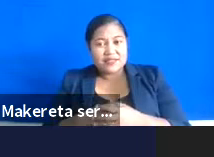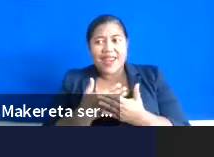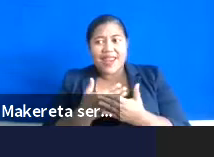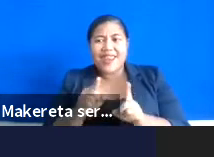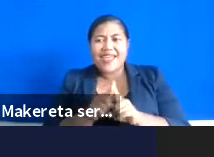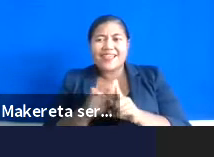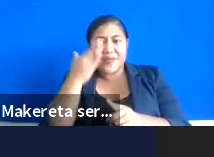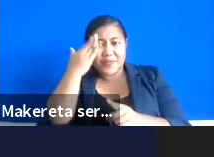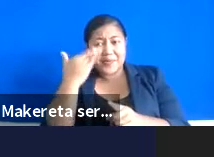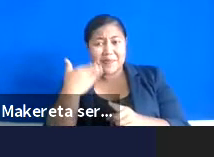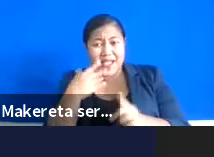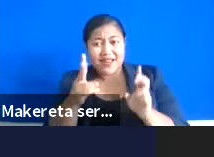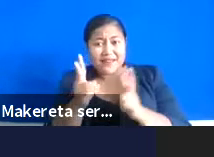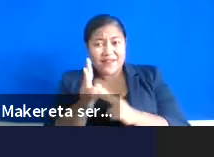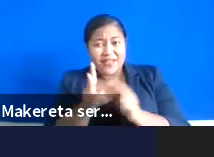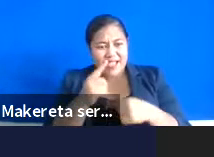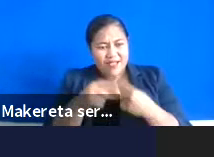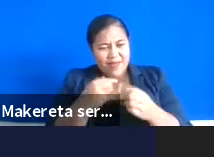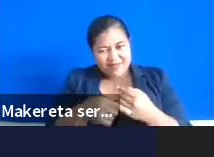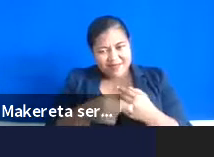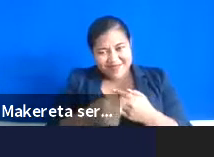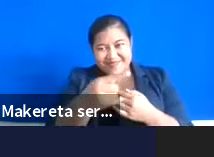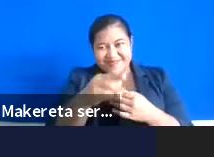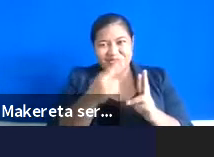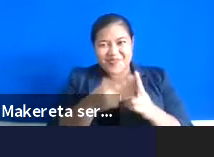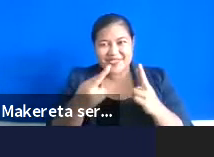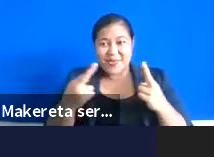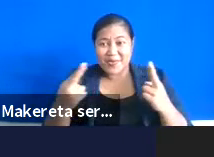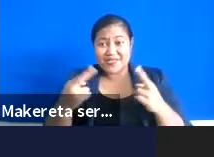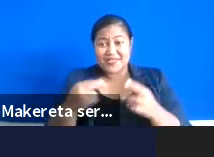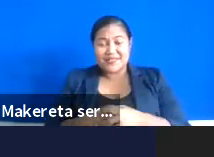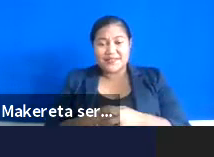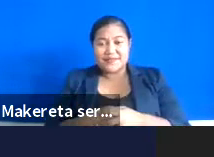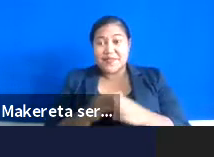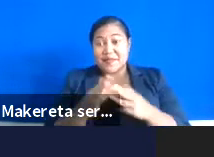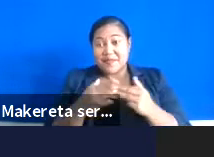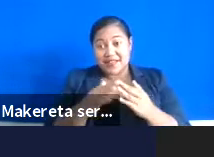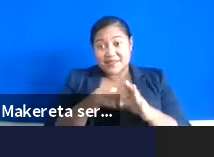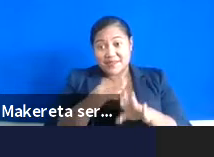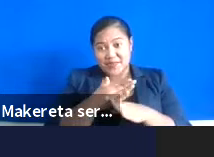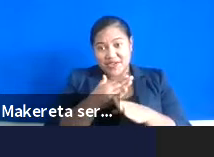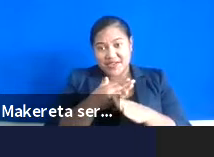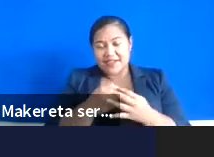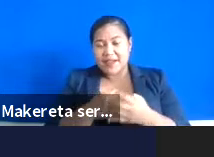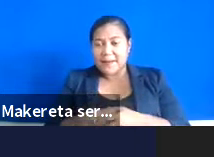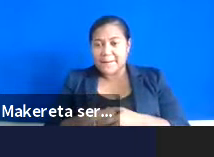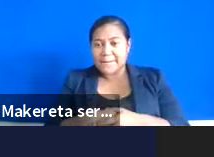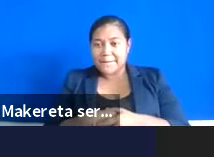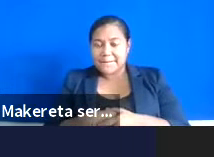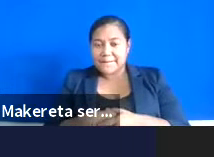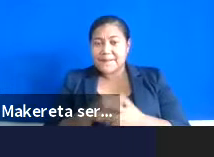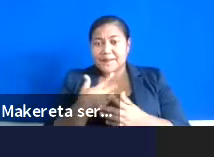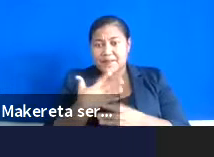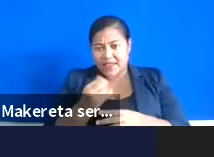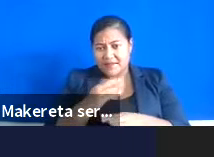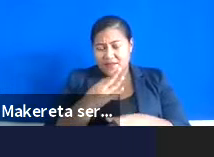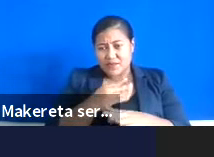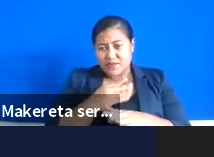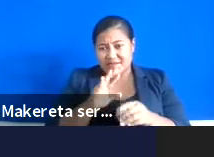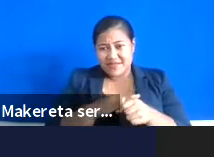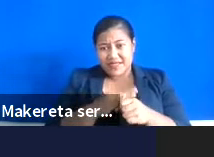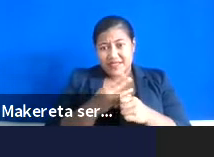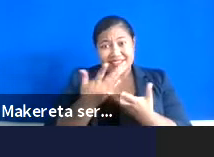about about maintaining resource uh resource management initiatives i have to make a note here that lifting tambu